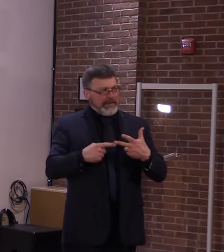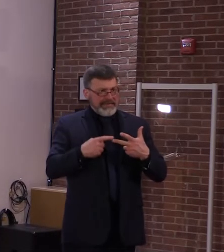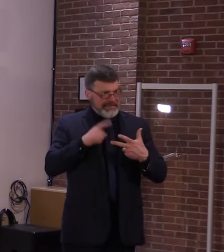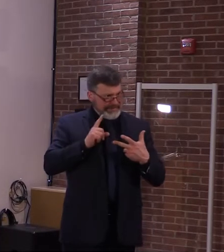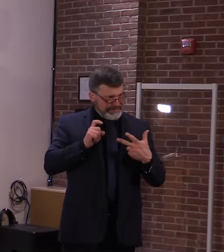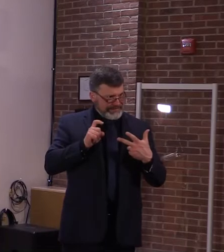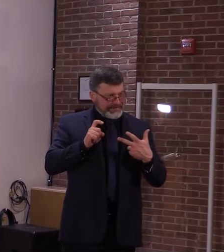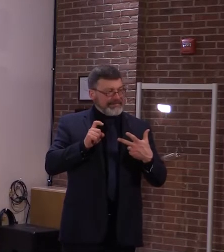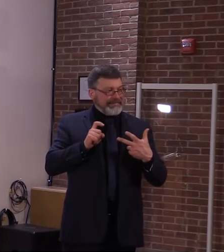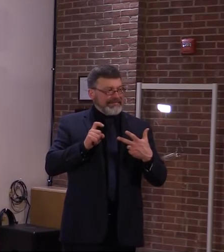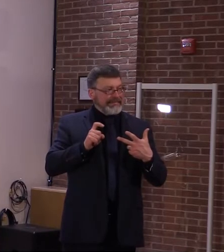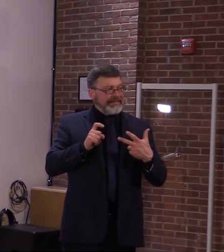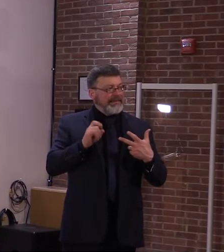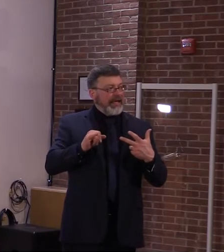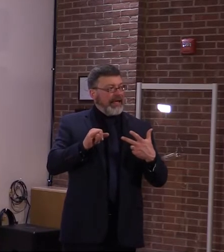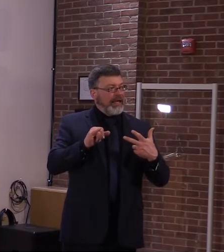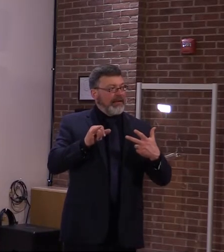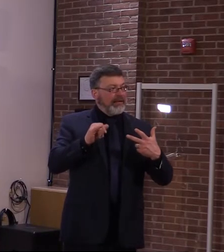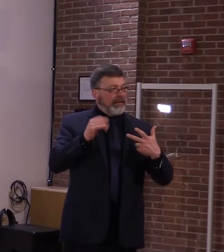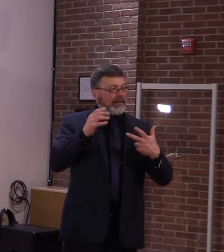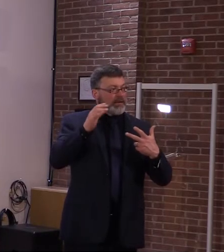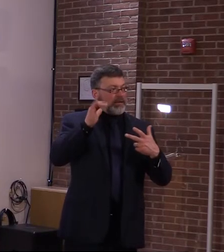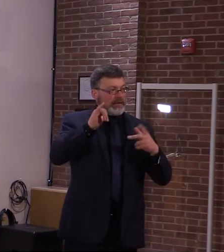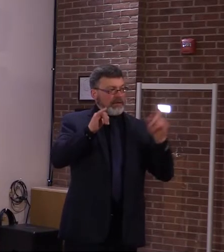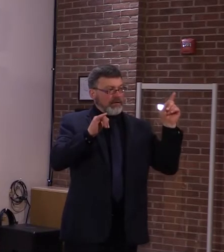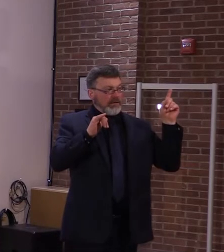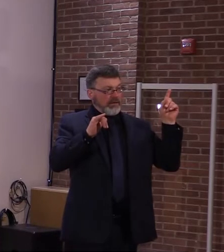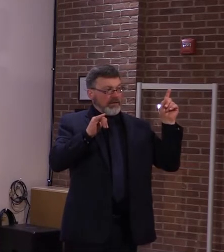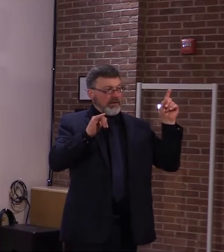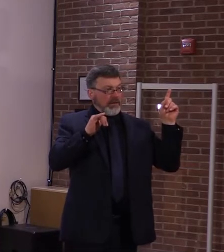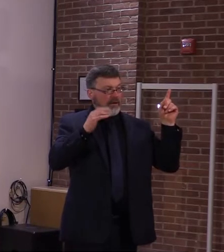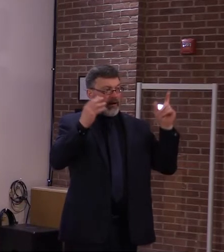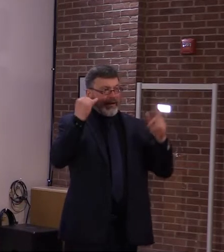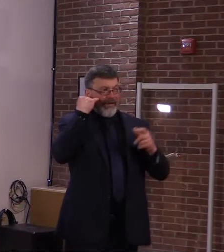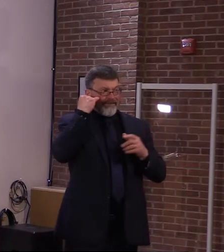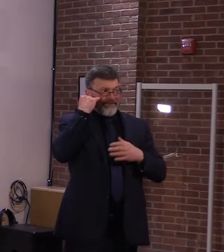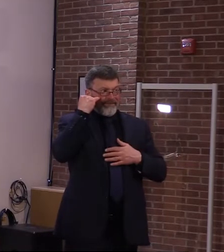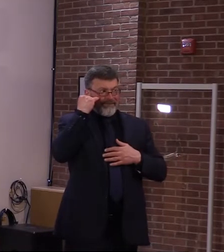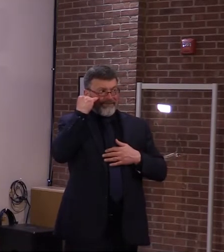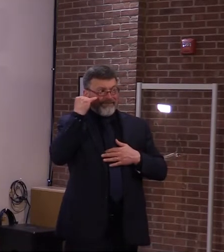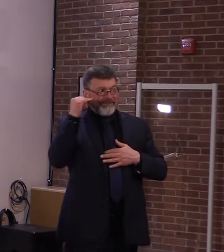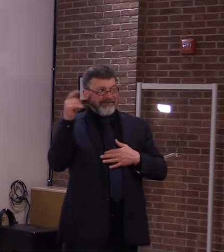grow once Johnson & Johnson is there, or that people may walk away.